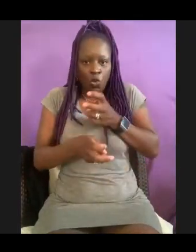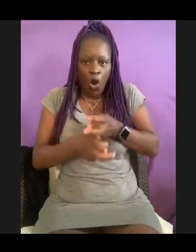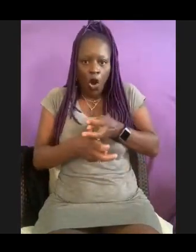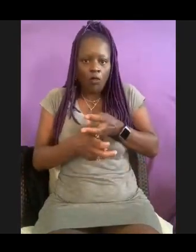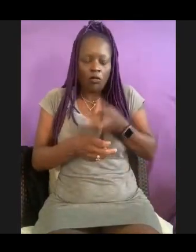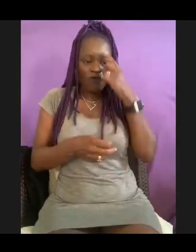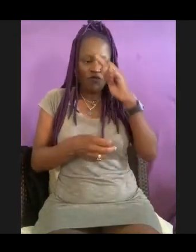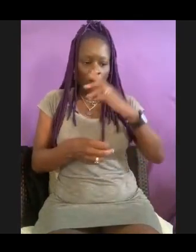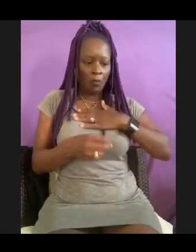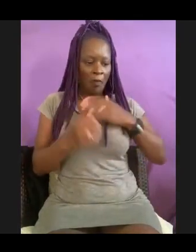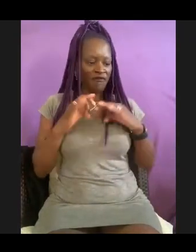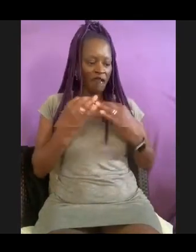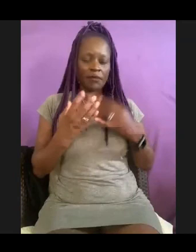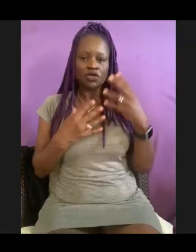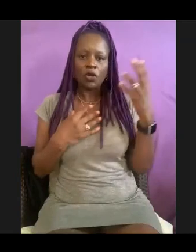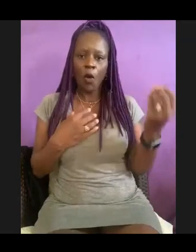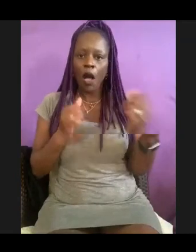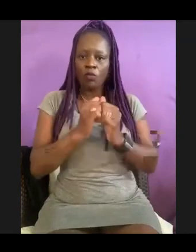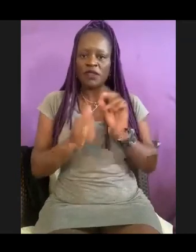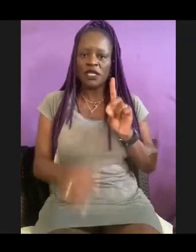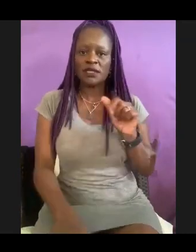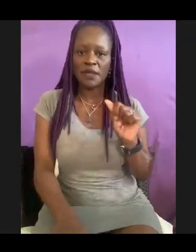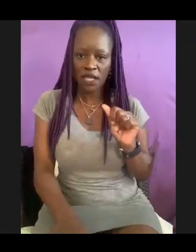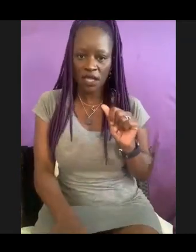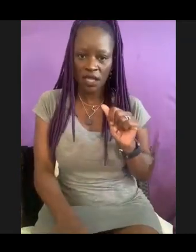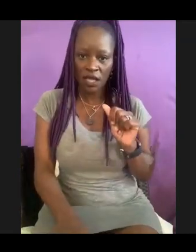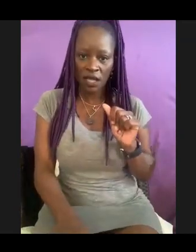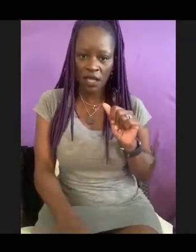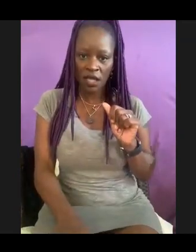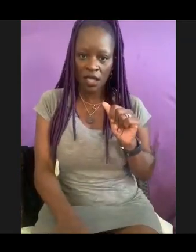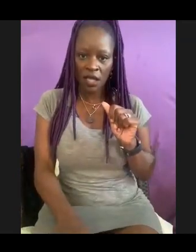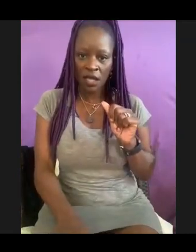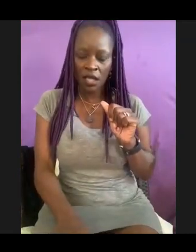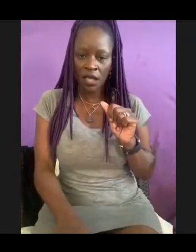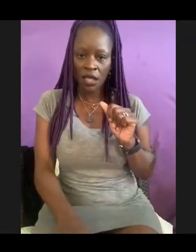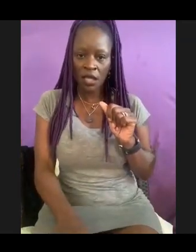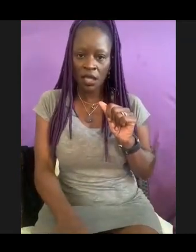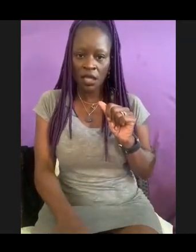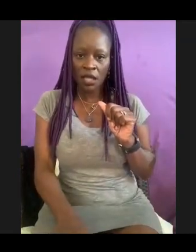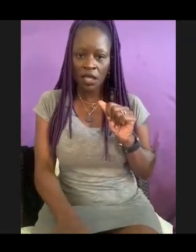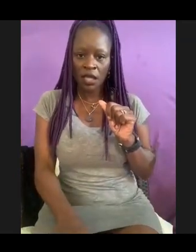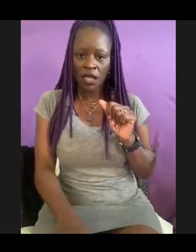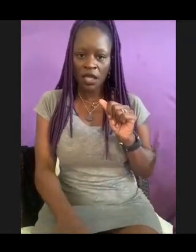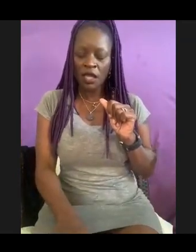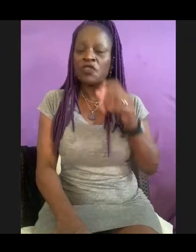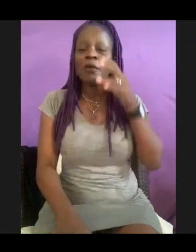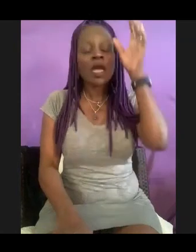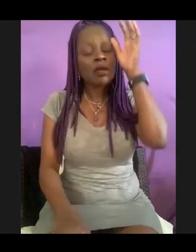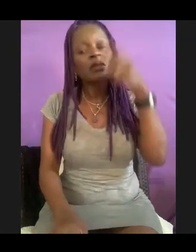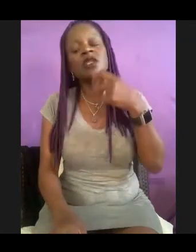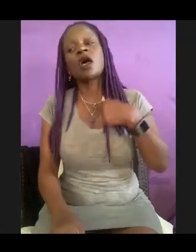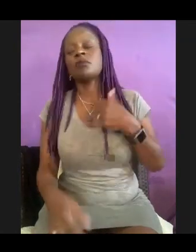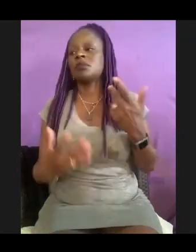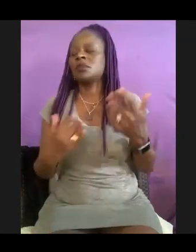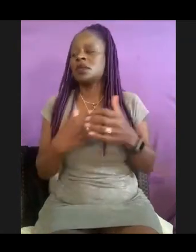out. The guardians always told me how proud they are